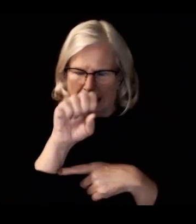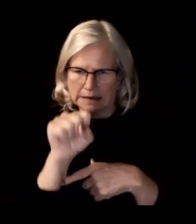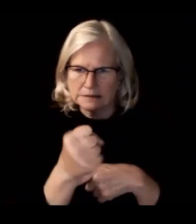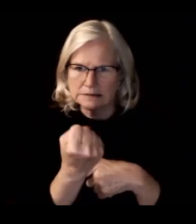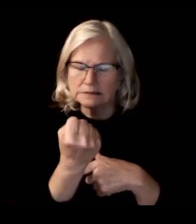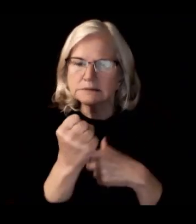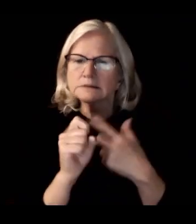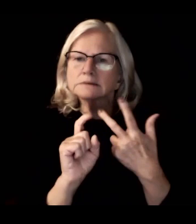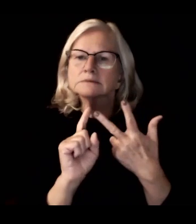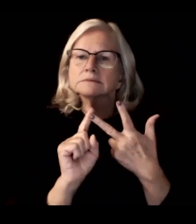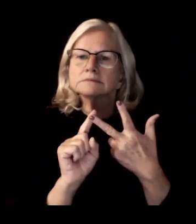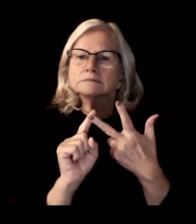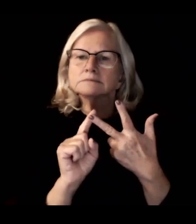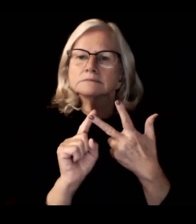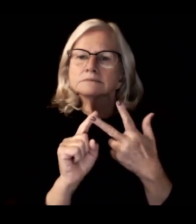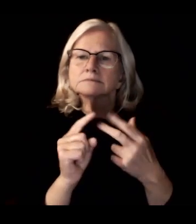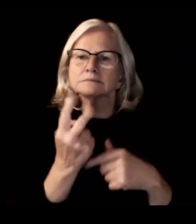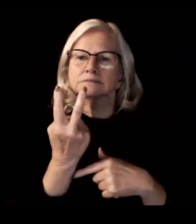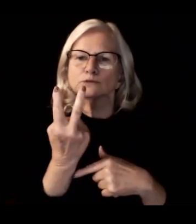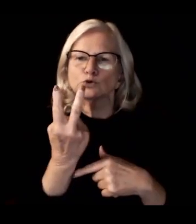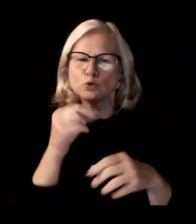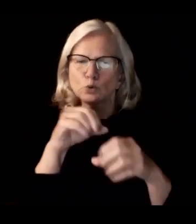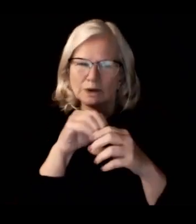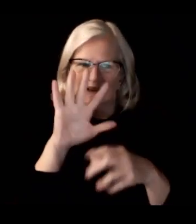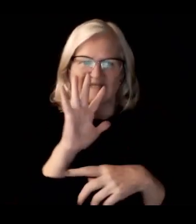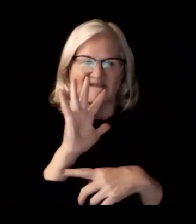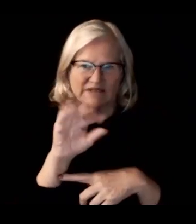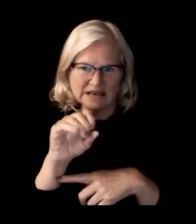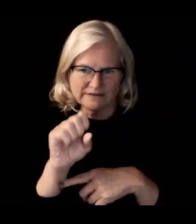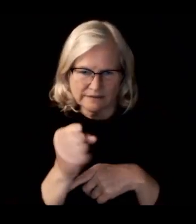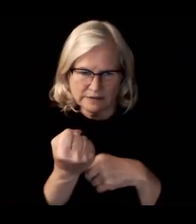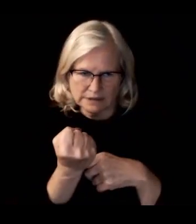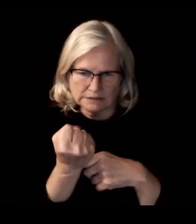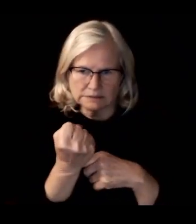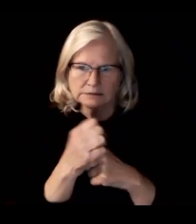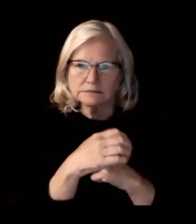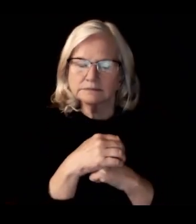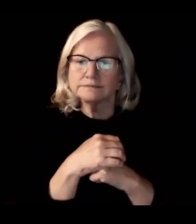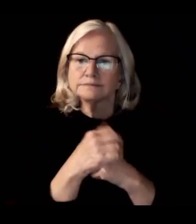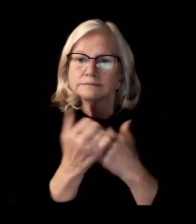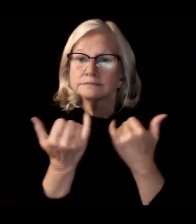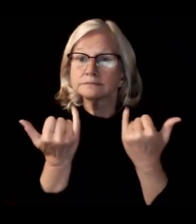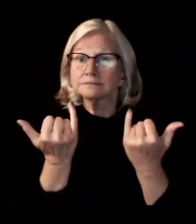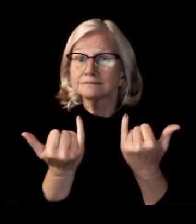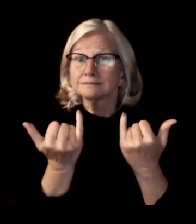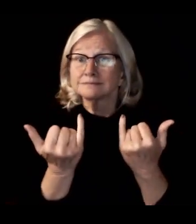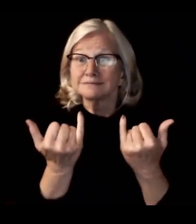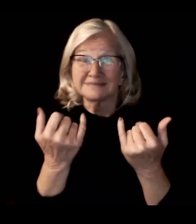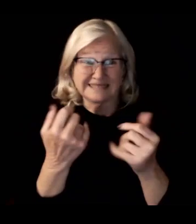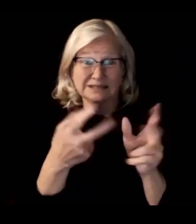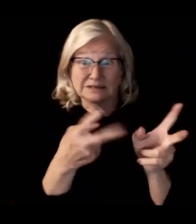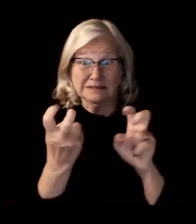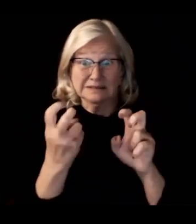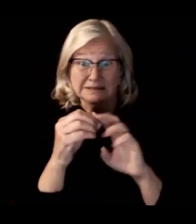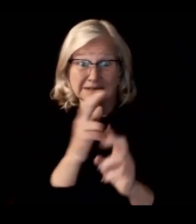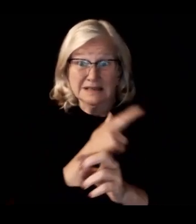There are 257 patients currently hospitalized and 138 in intensive care.